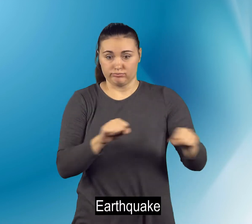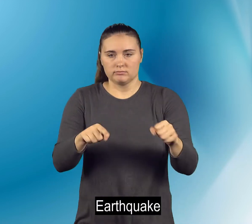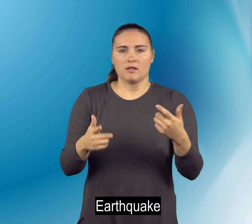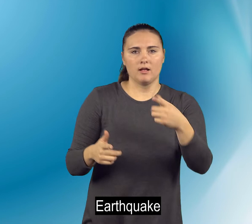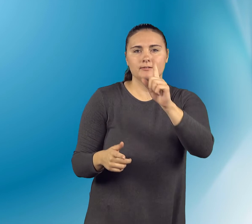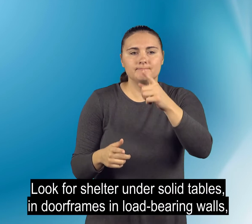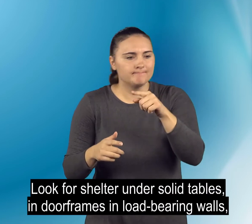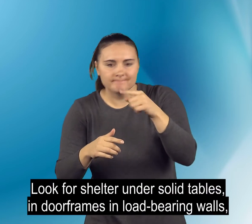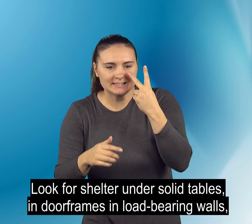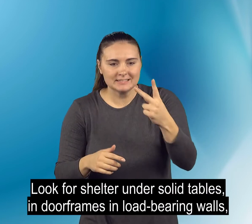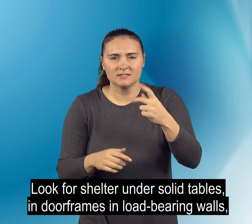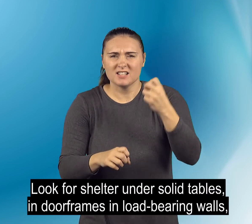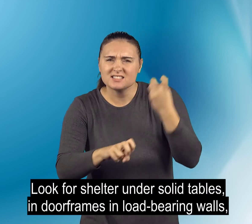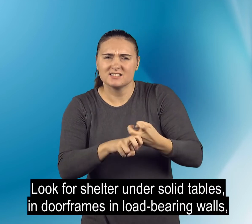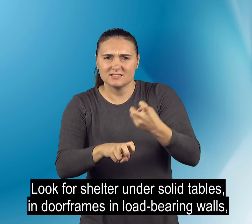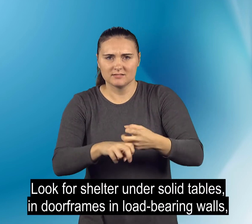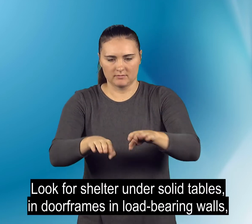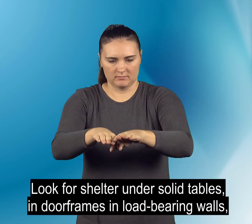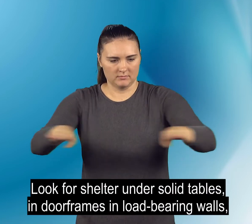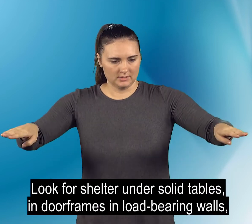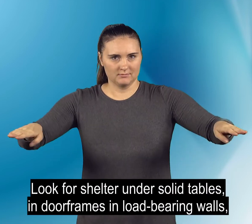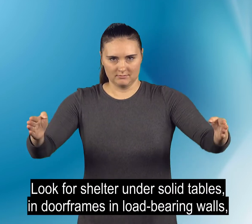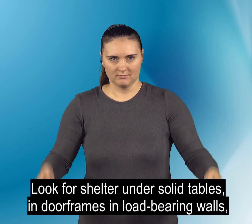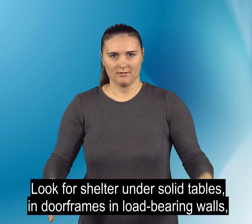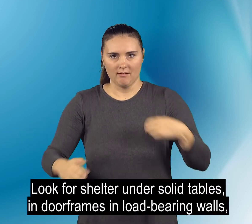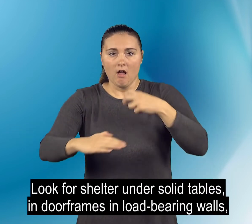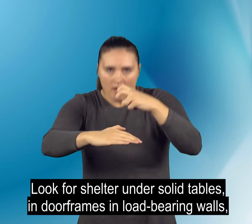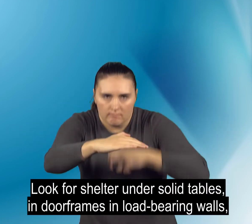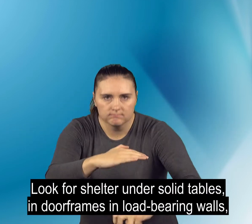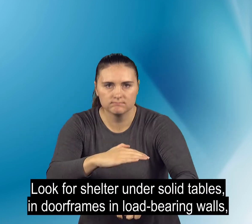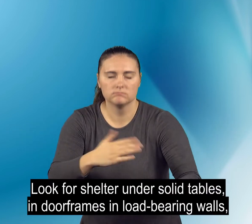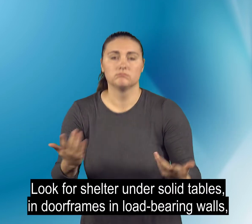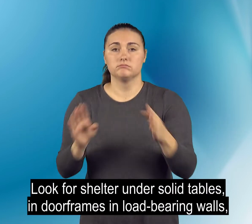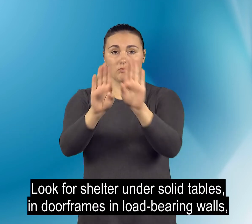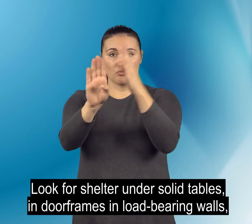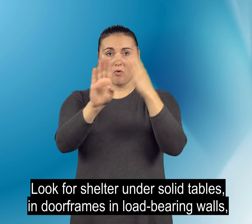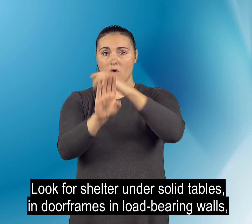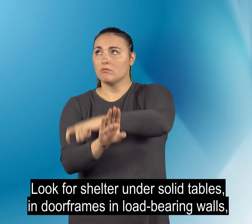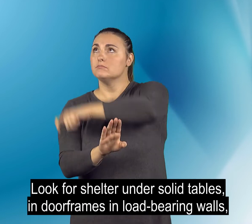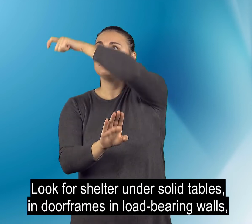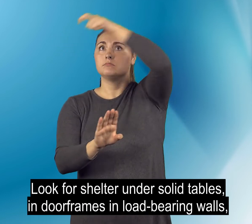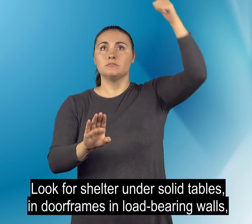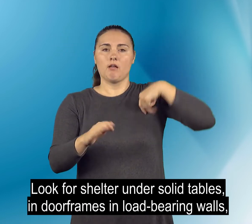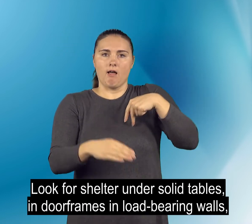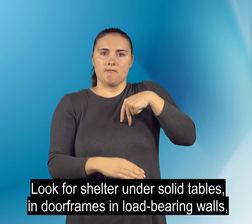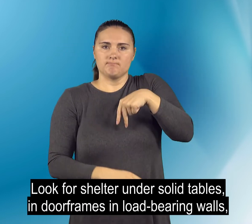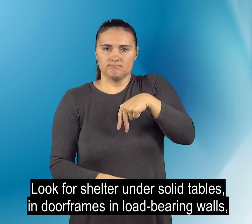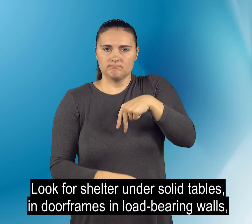Earthquake. Look for shelter under solid tables, indoor frames in load-bearing walls, or